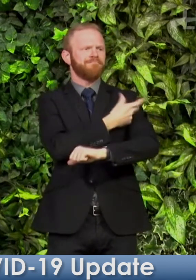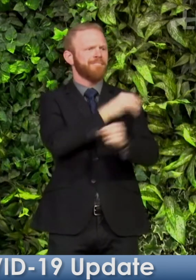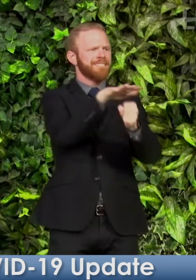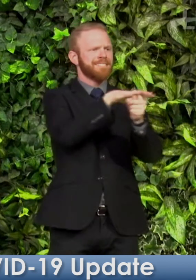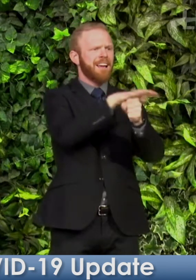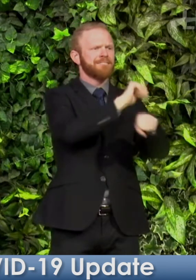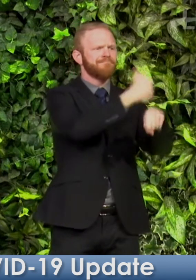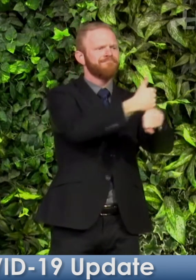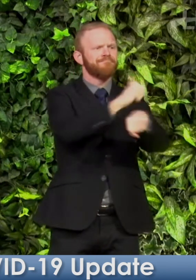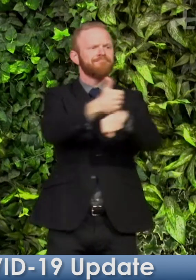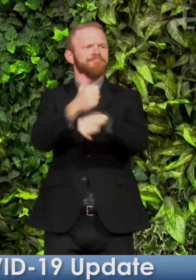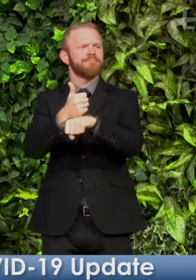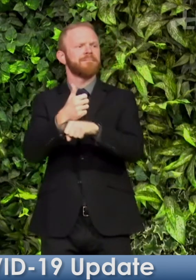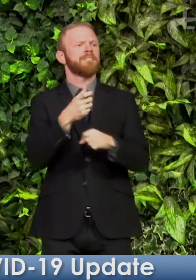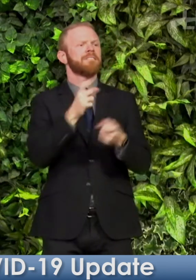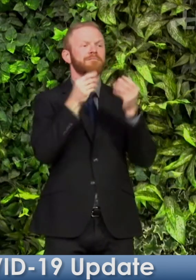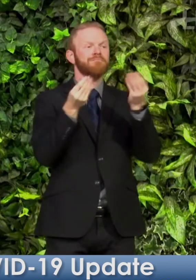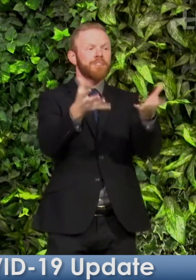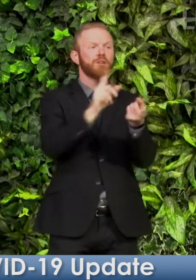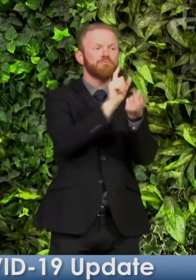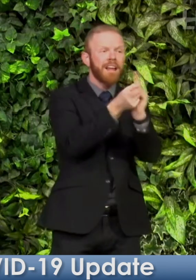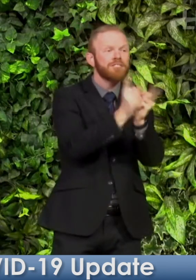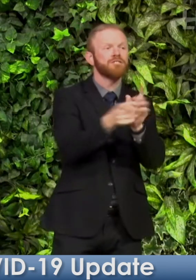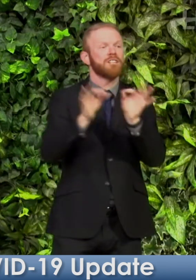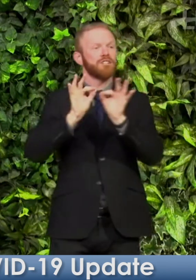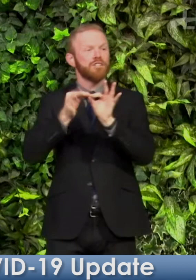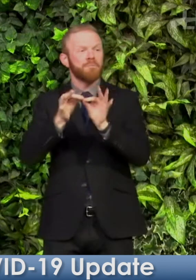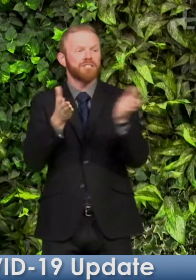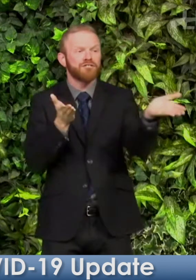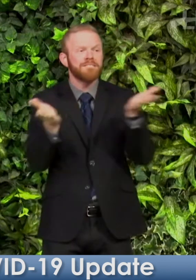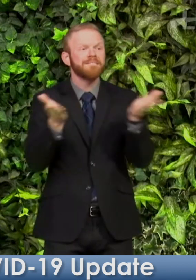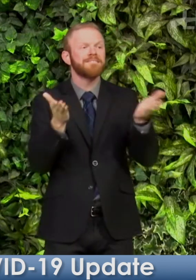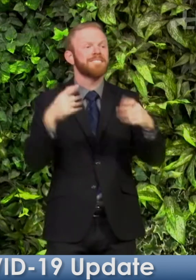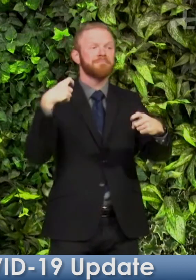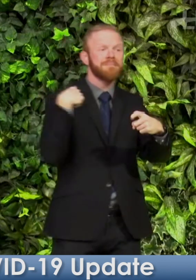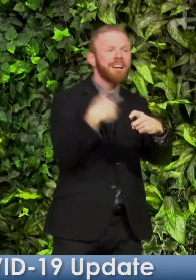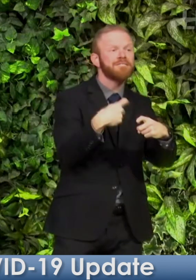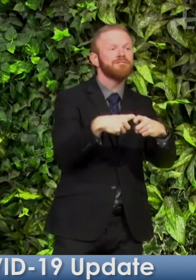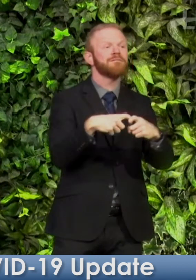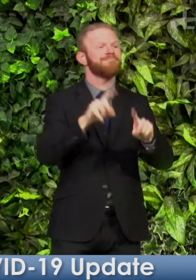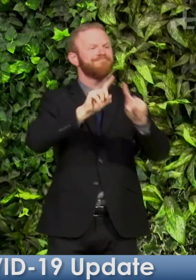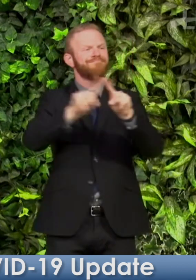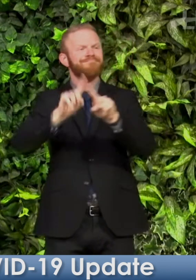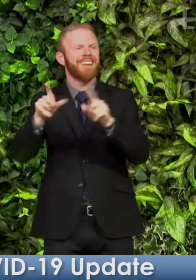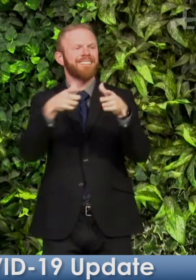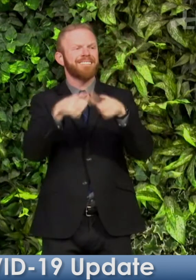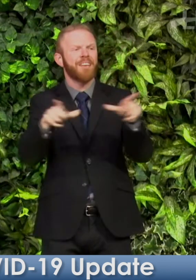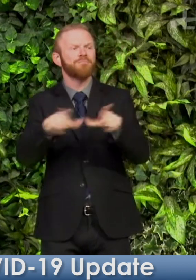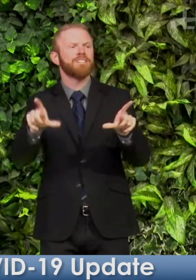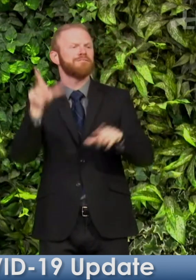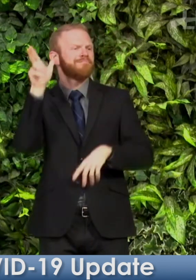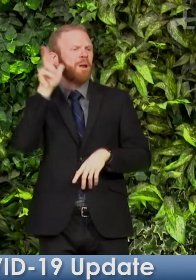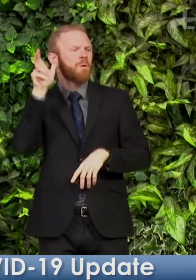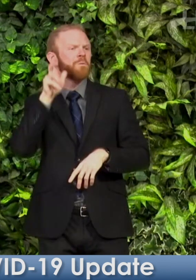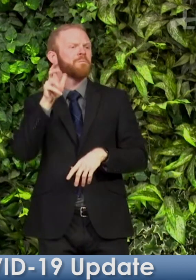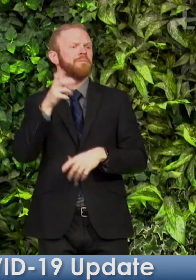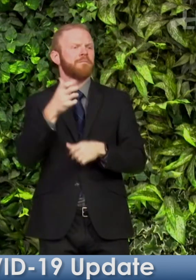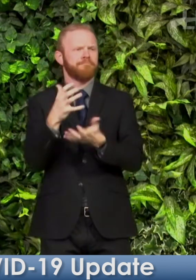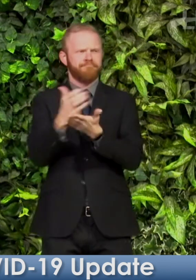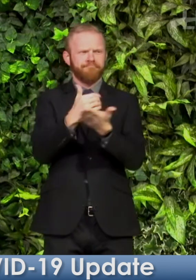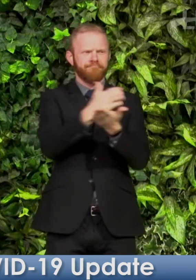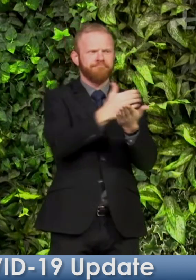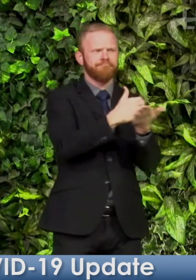interpretation services, such as Spanish and Khmer, and listening and collecting public input from the community, as well as using